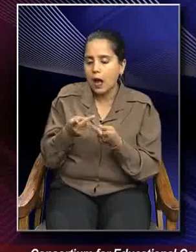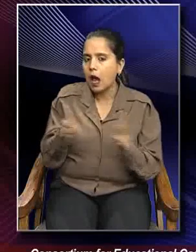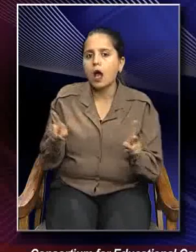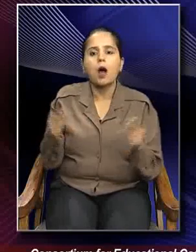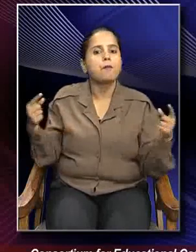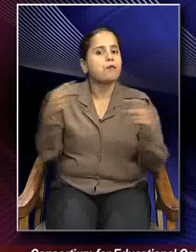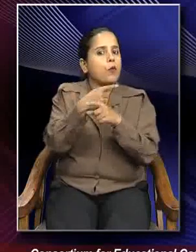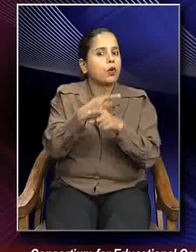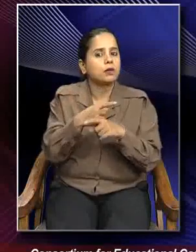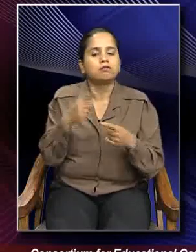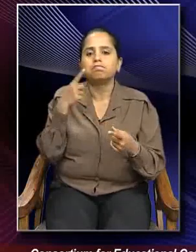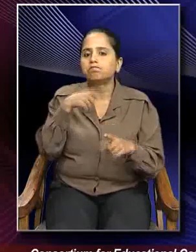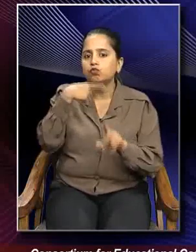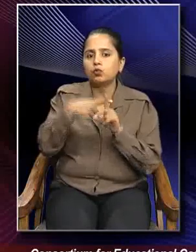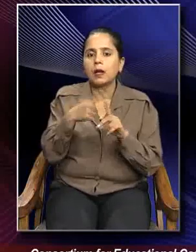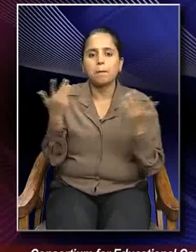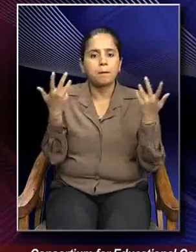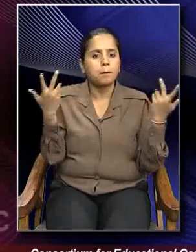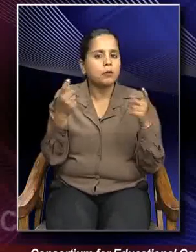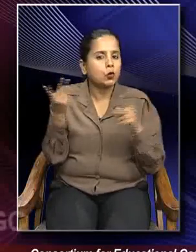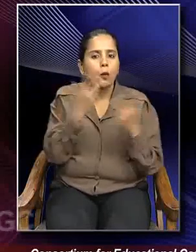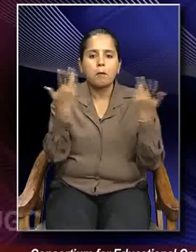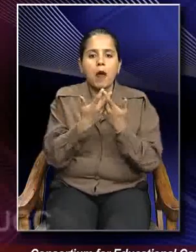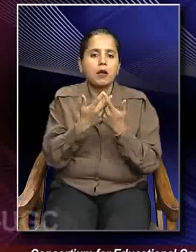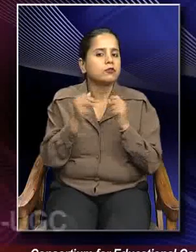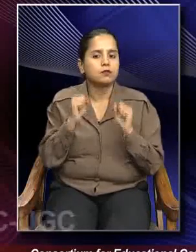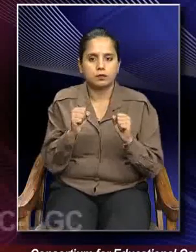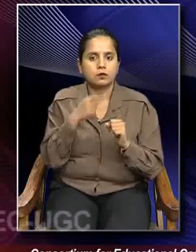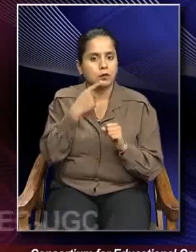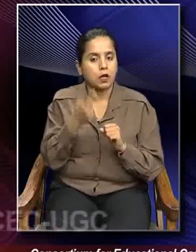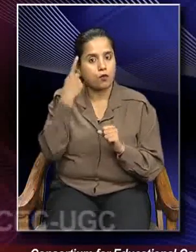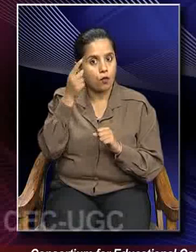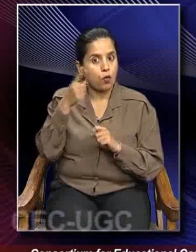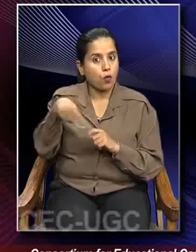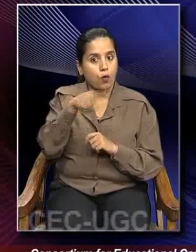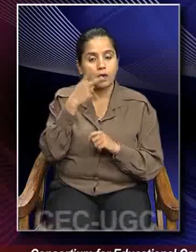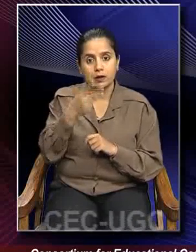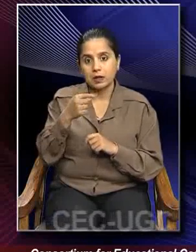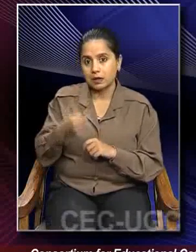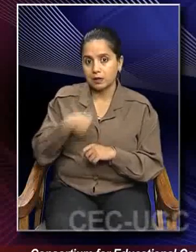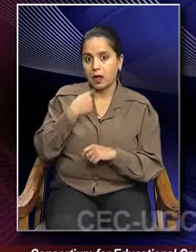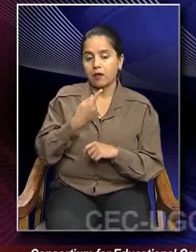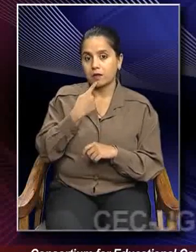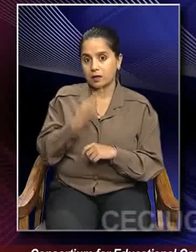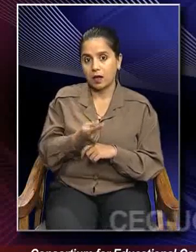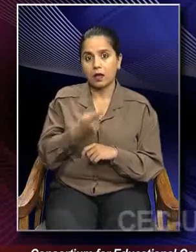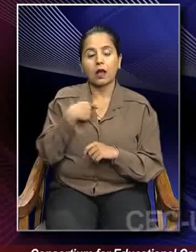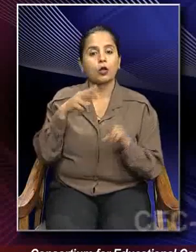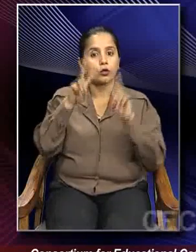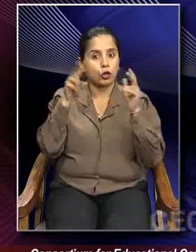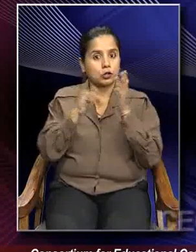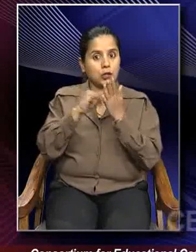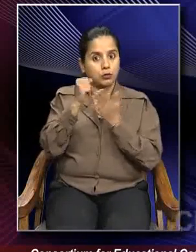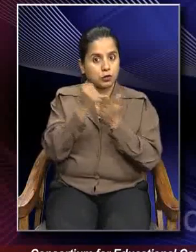or contrast to each other. So for him, the self can't be the subject and